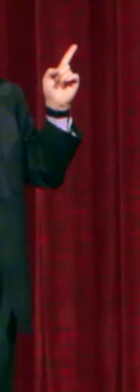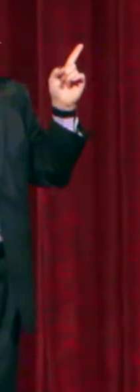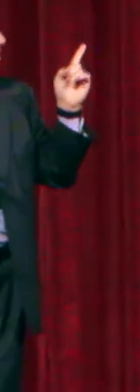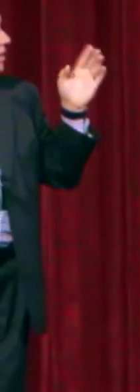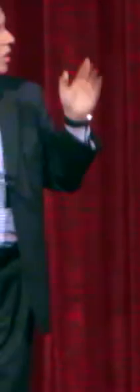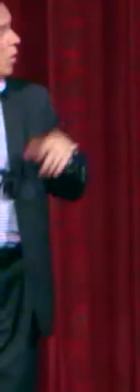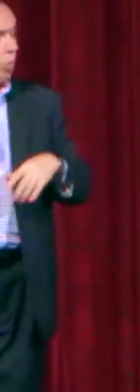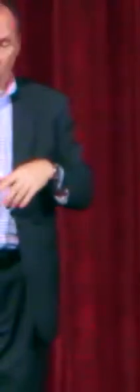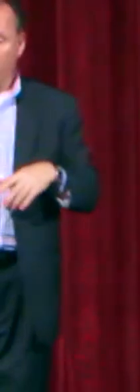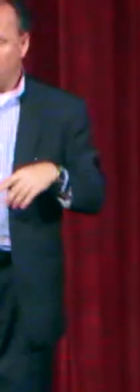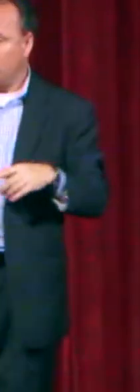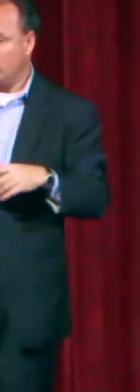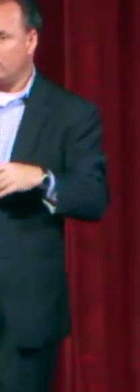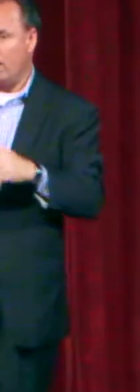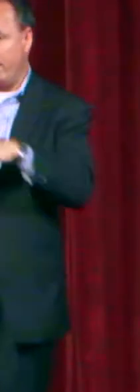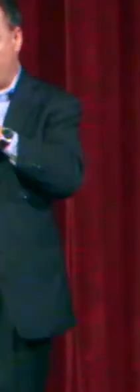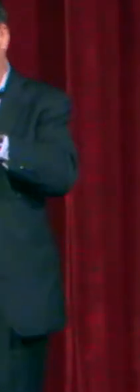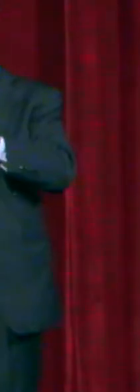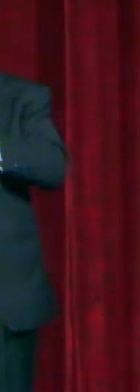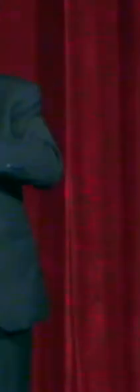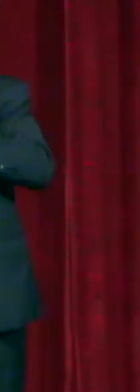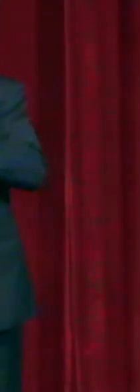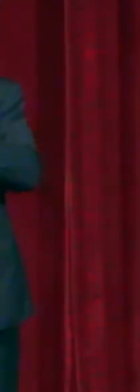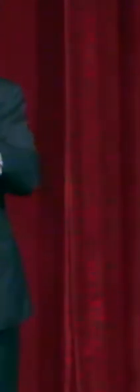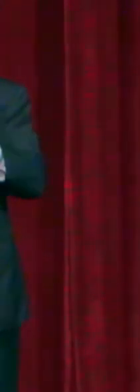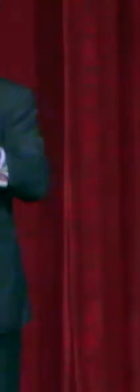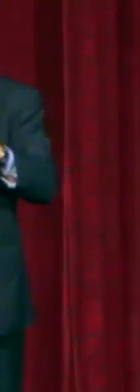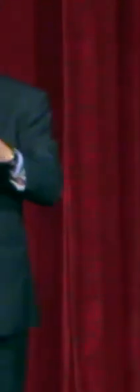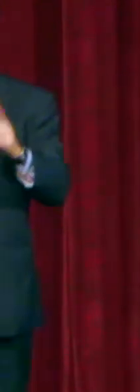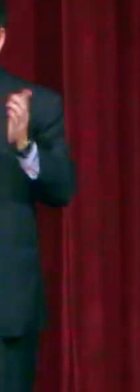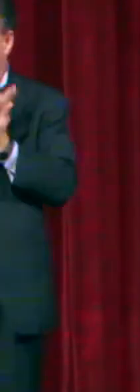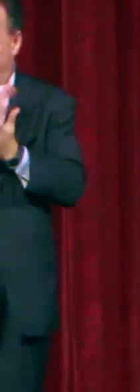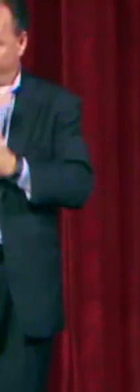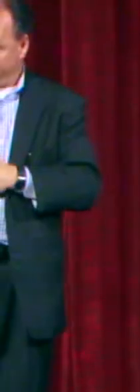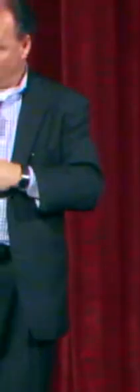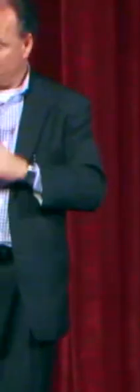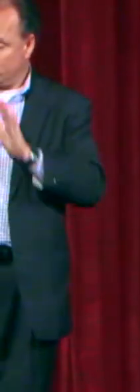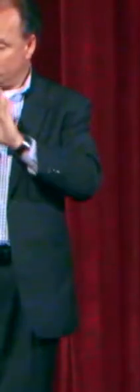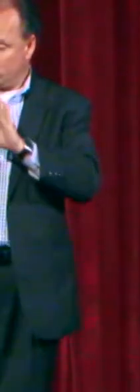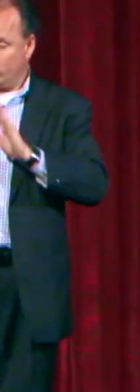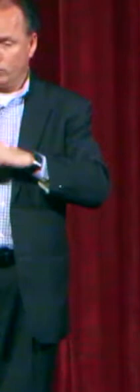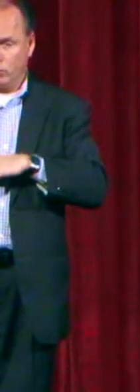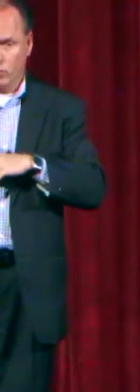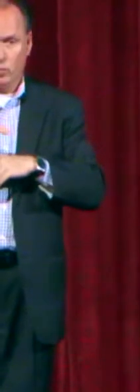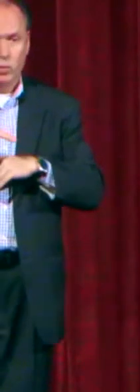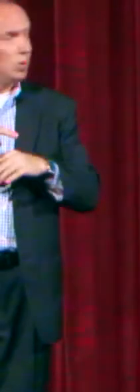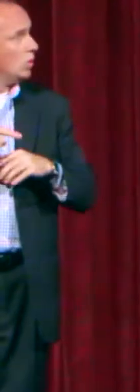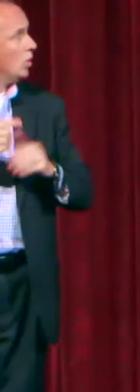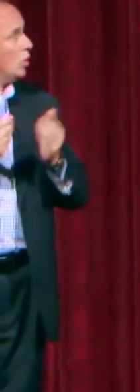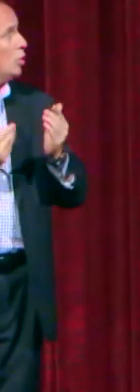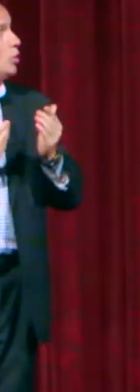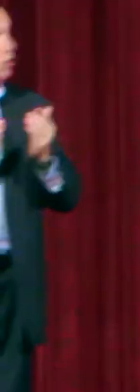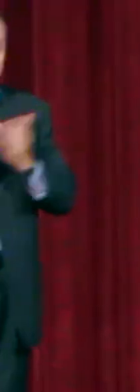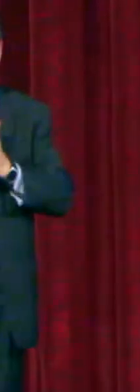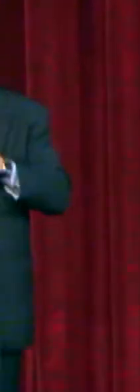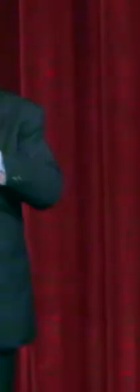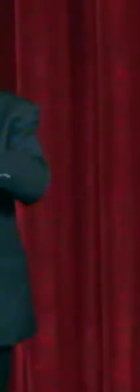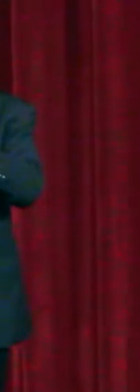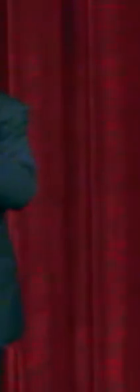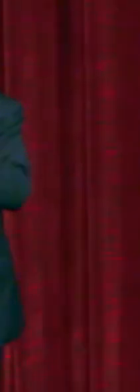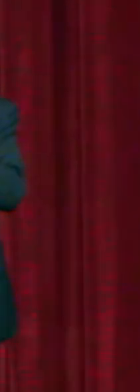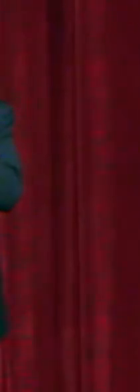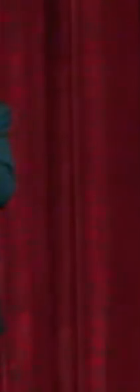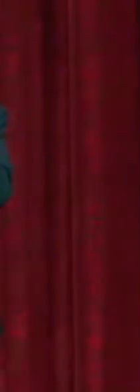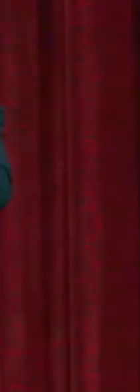This is one of the ones that was available there. What this does is it's showing you the new procedure that we